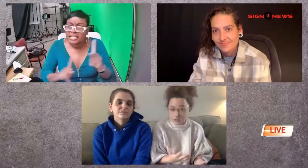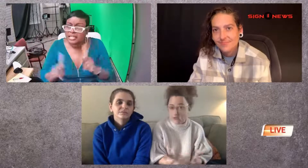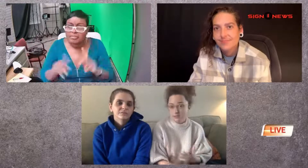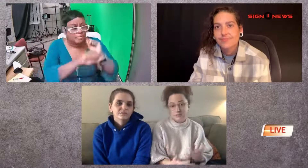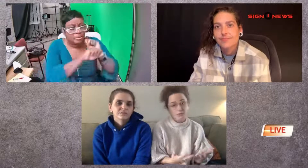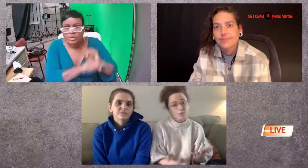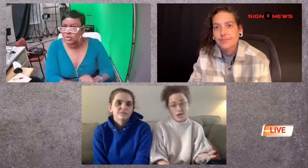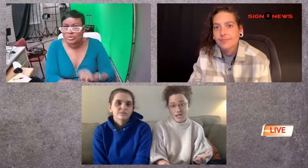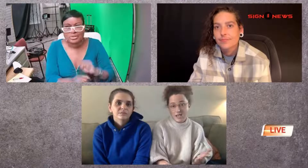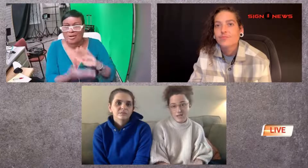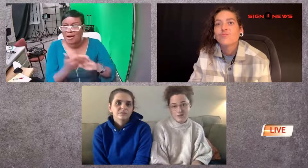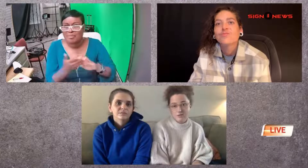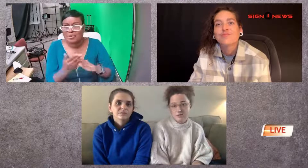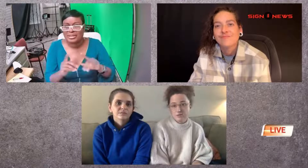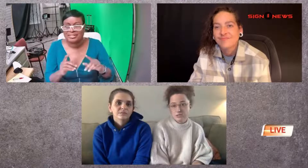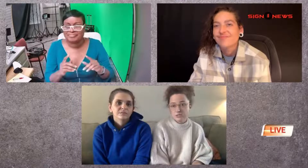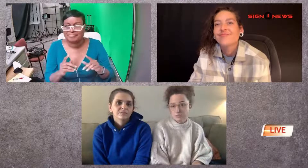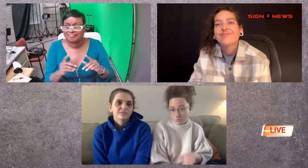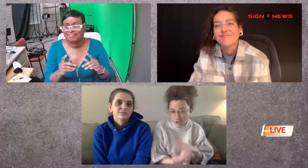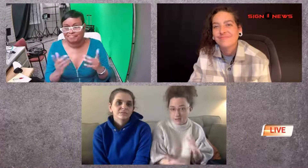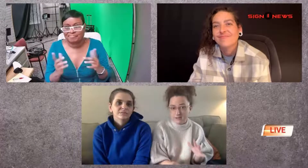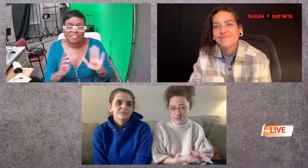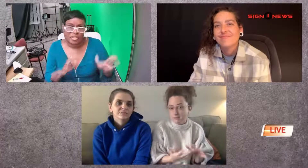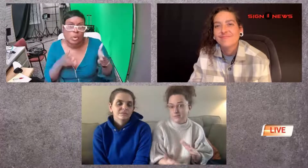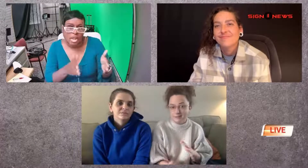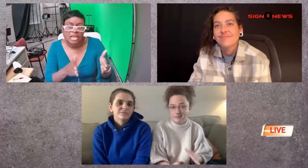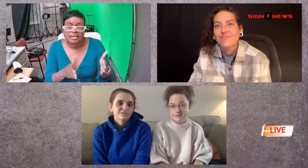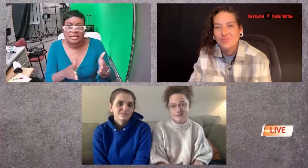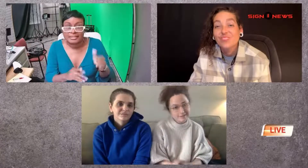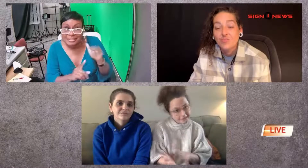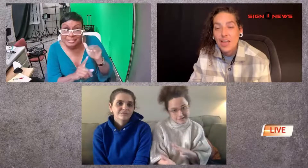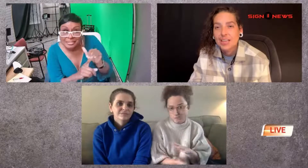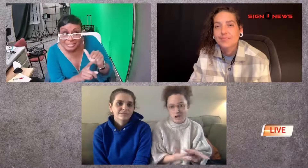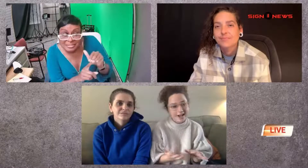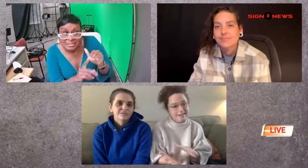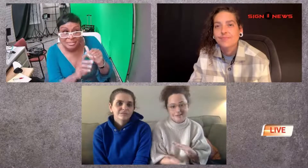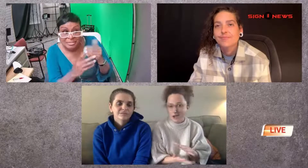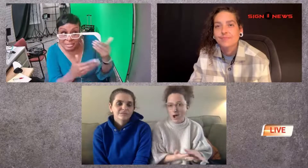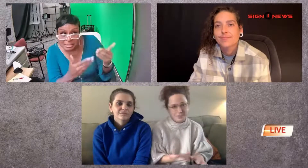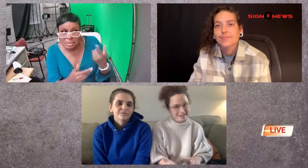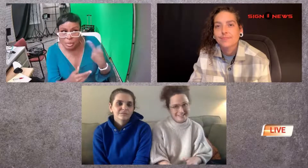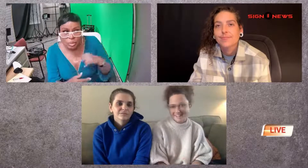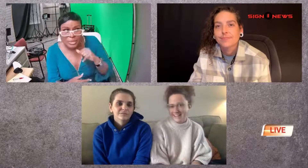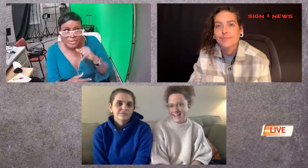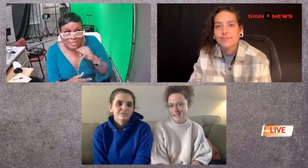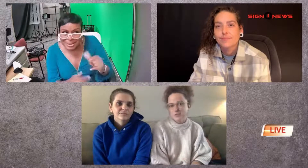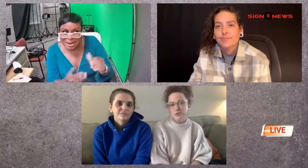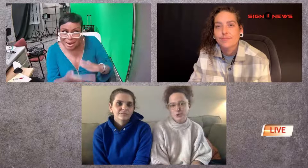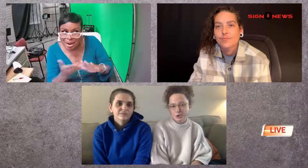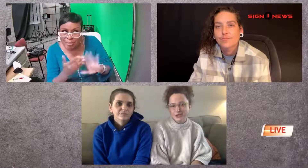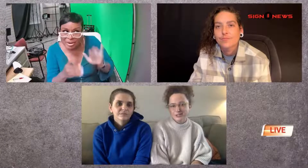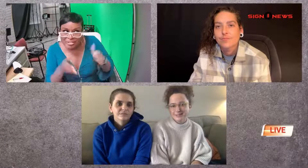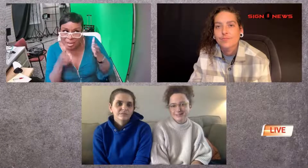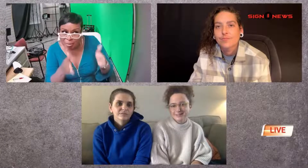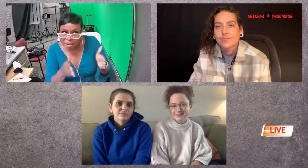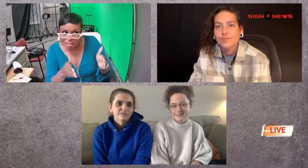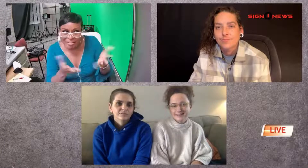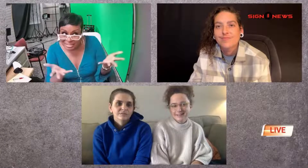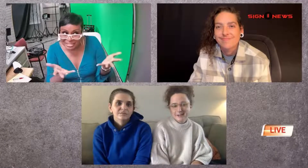operating in a certain way, and just reminding them that we're not operating in that